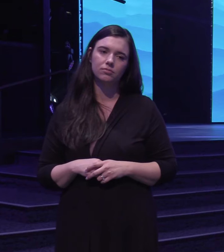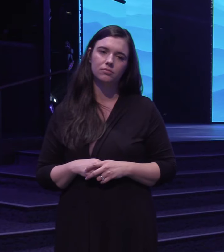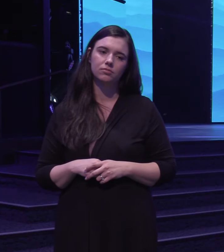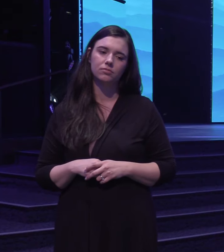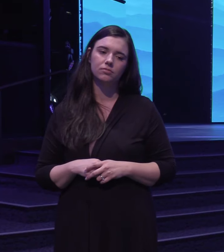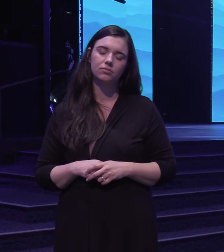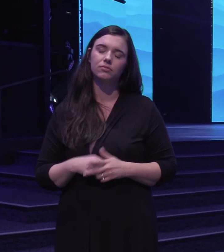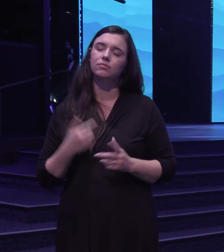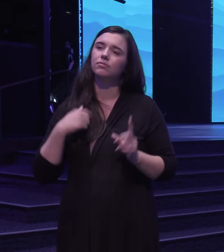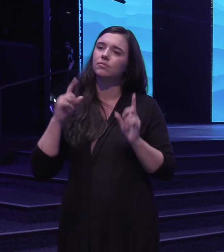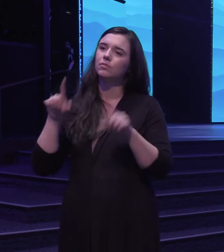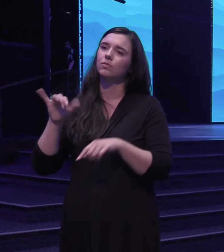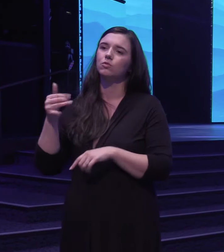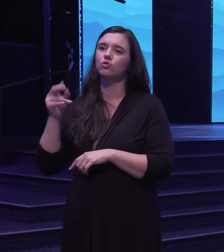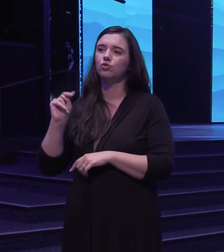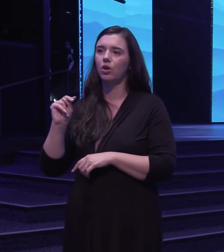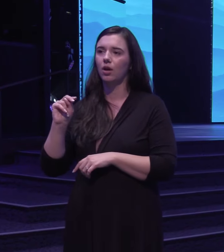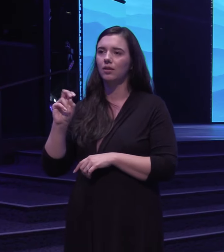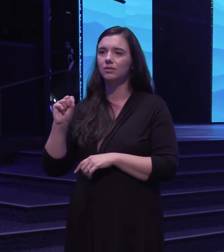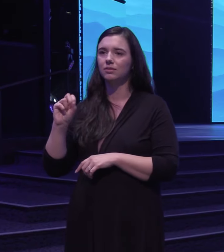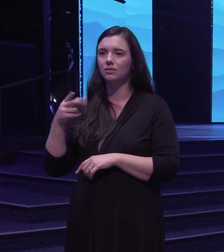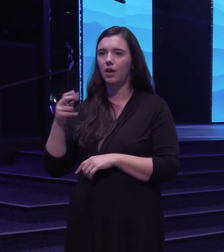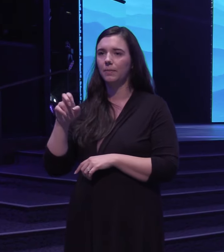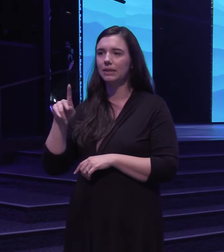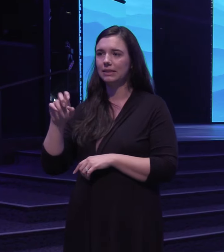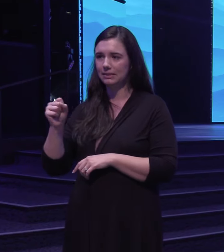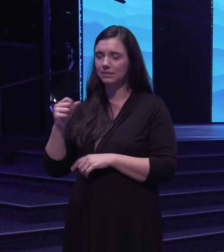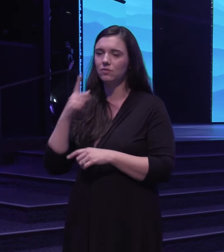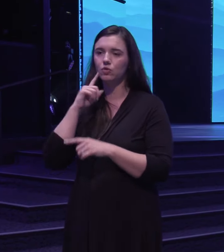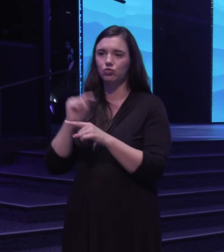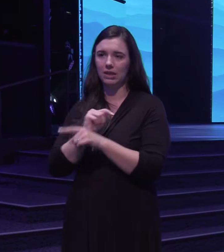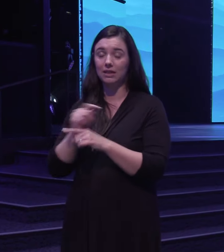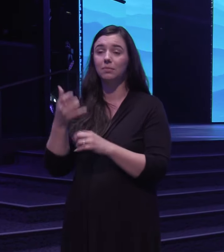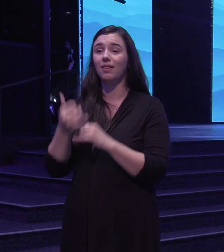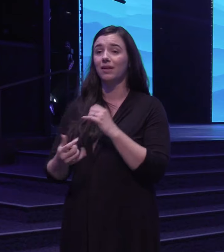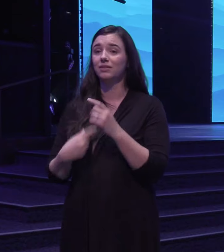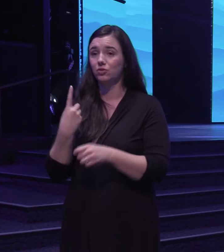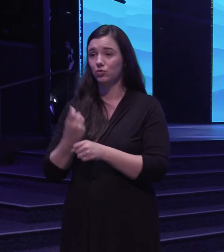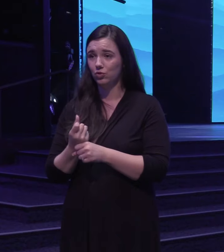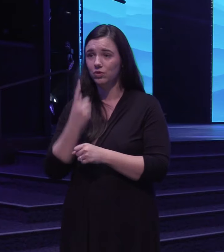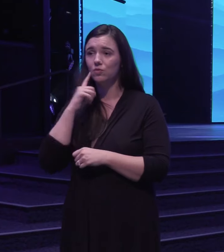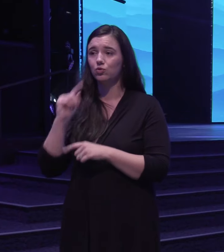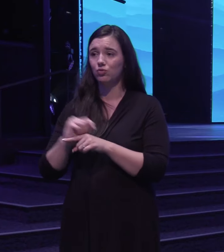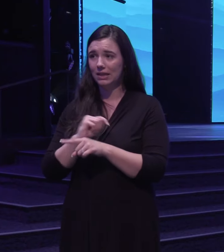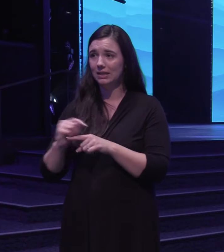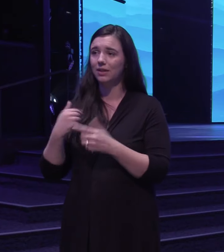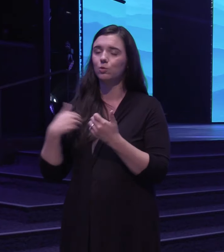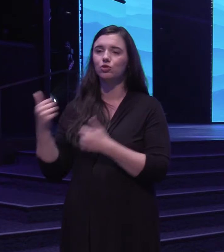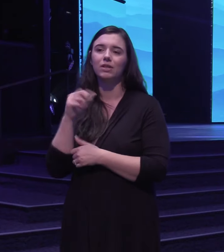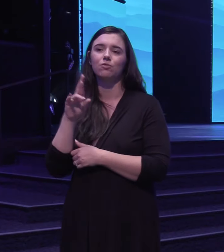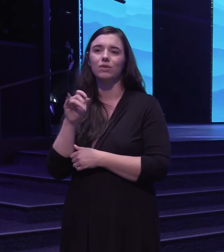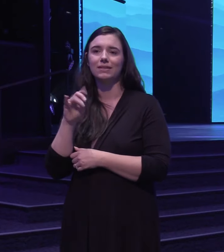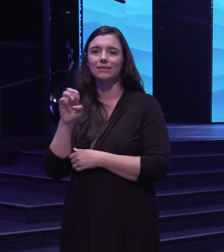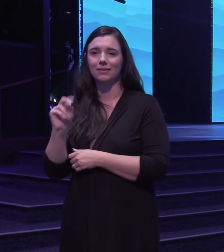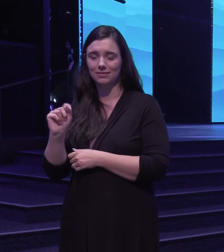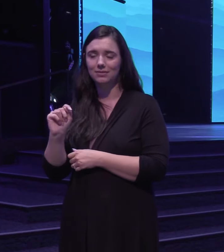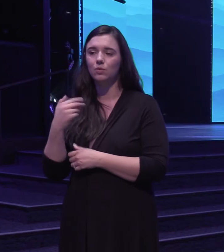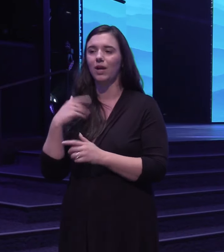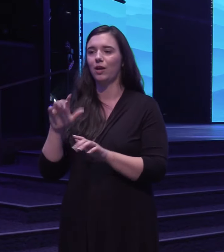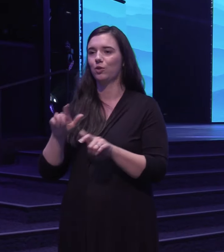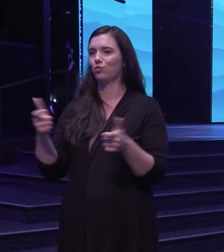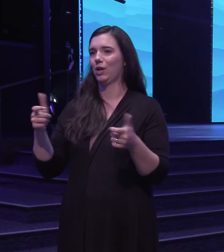at Johns Hopkins for my training. And in my last year of training, when I was chief resident, we had the